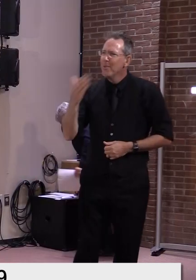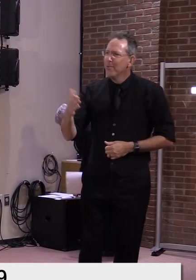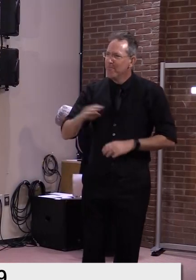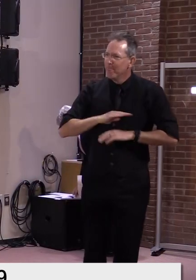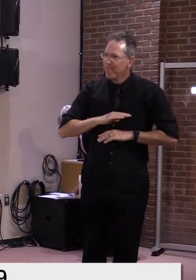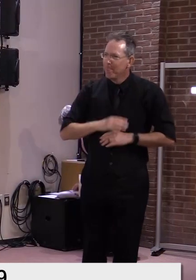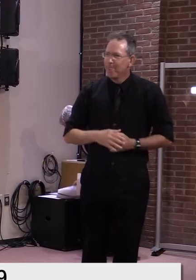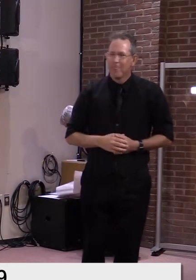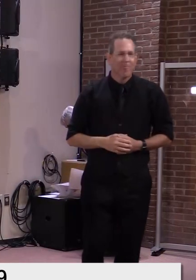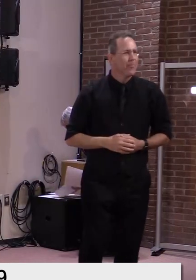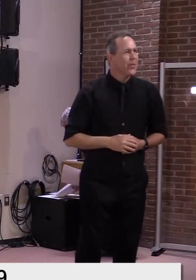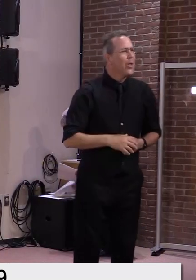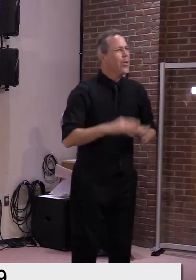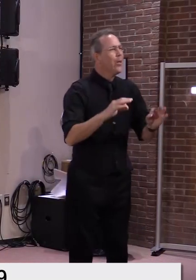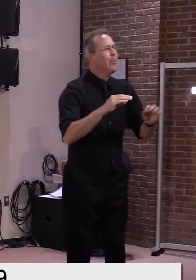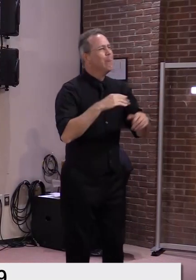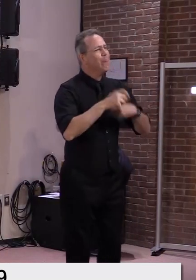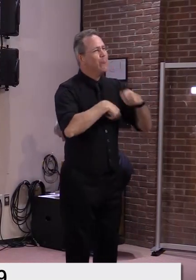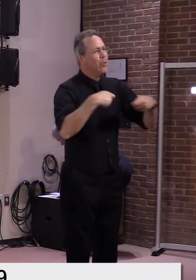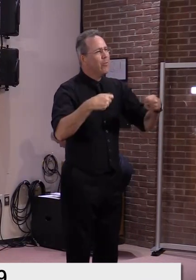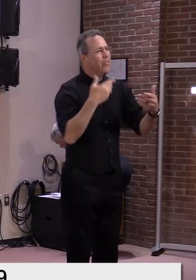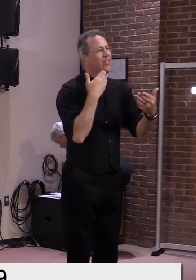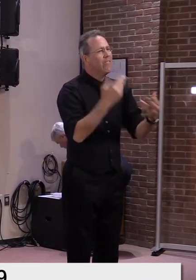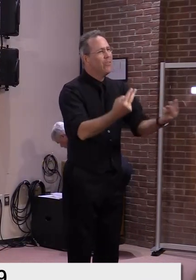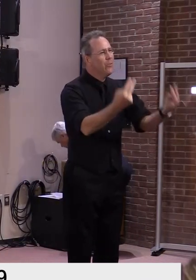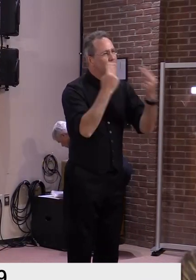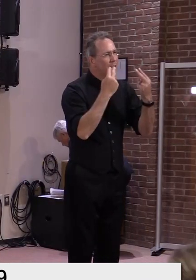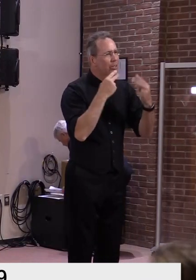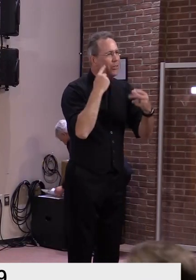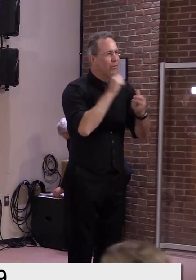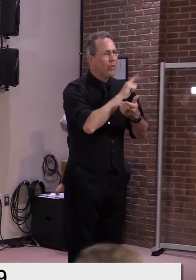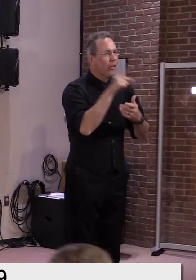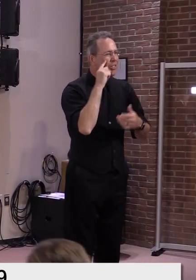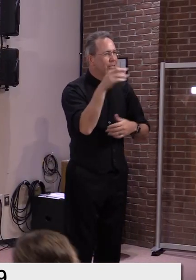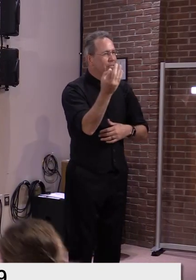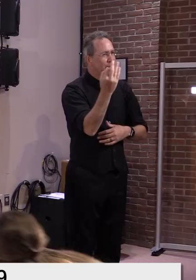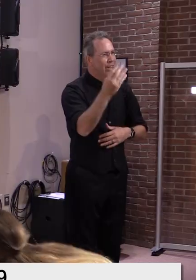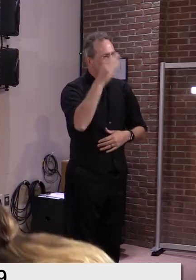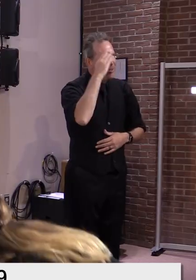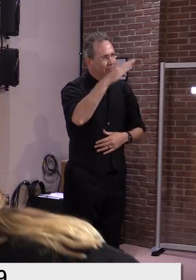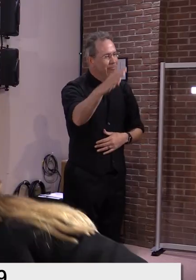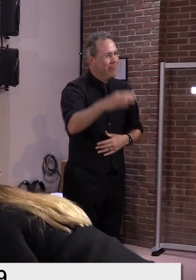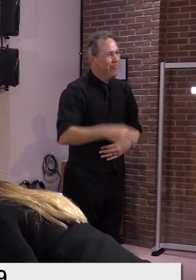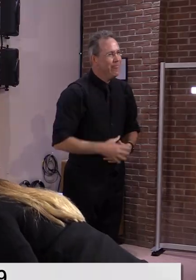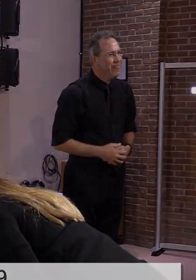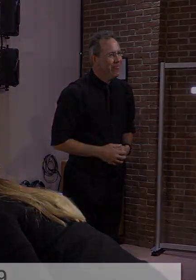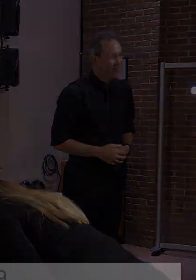Okay. Well, thank you very much for tuning in, and we'll see you again on Friday.